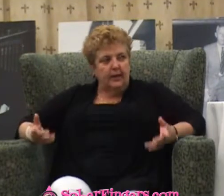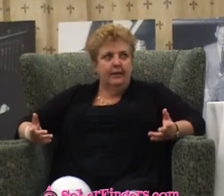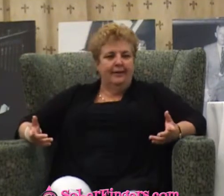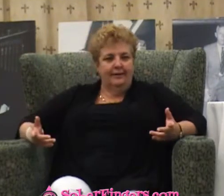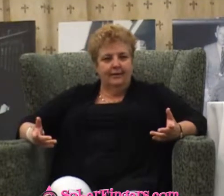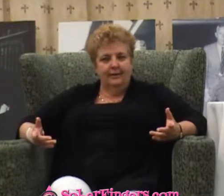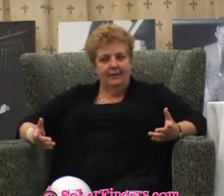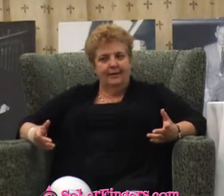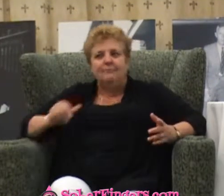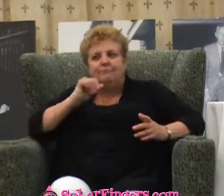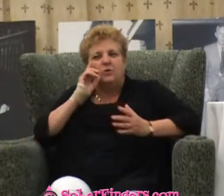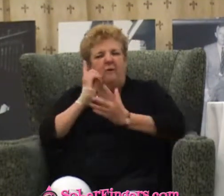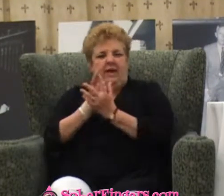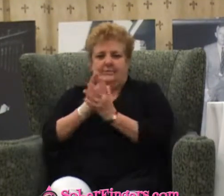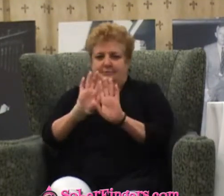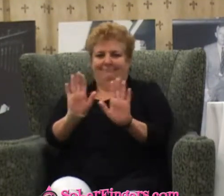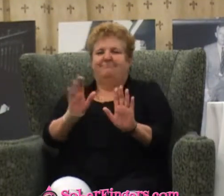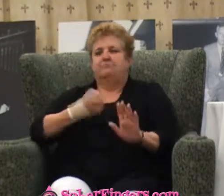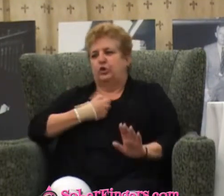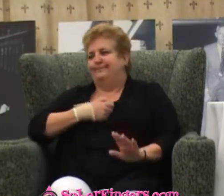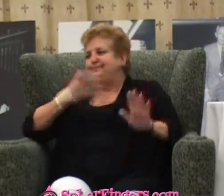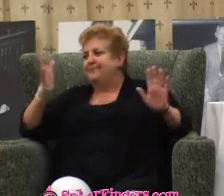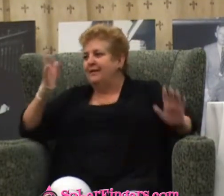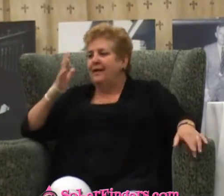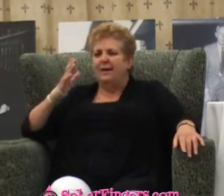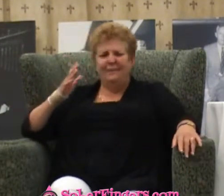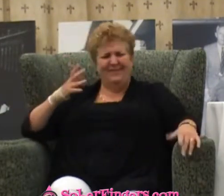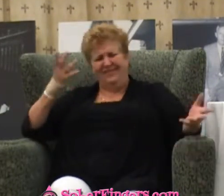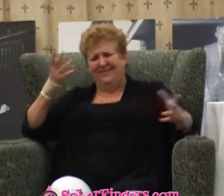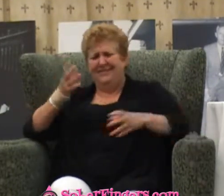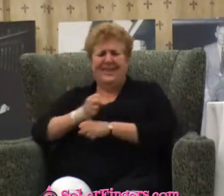offense. I'm like, get a job, man.